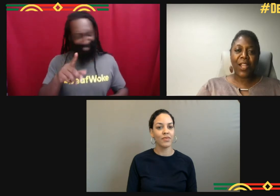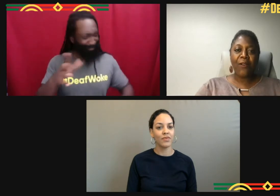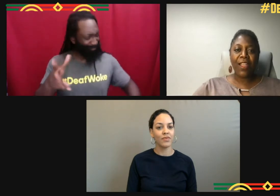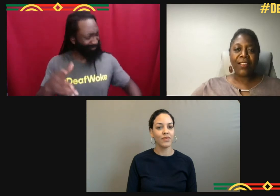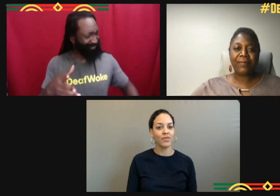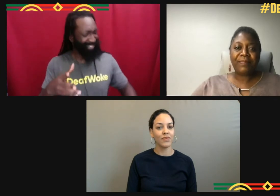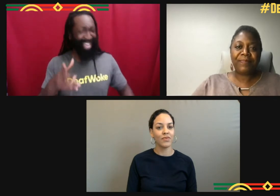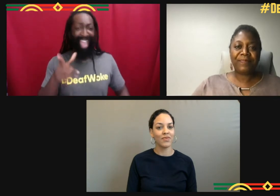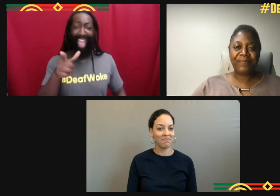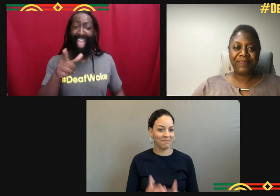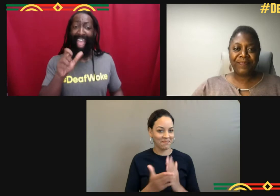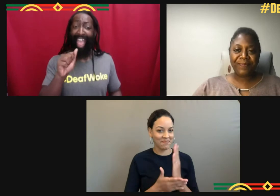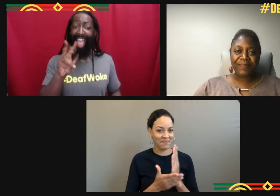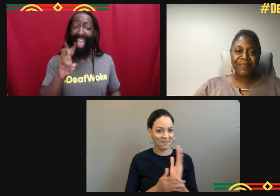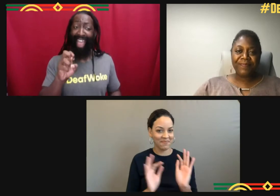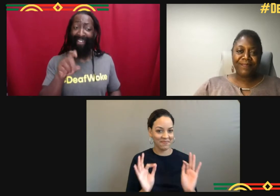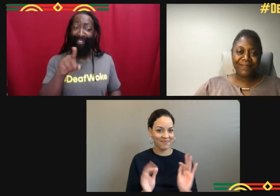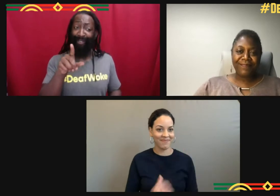All right.